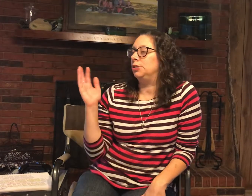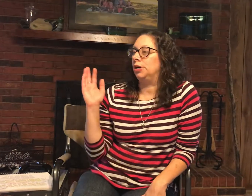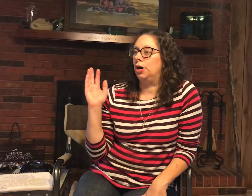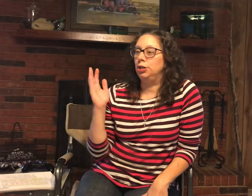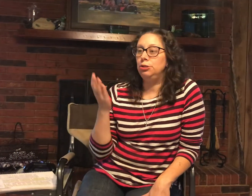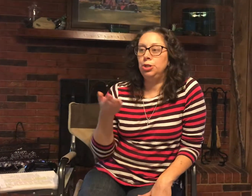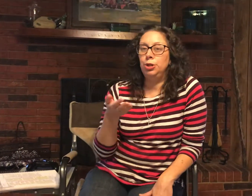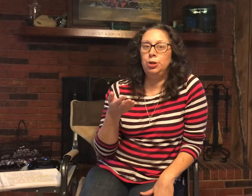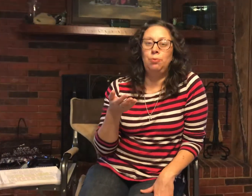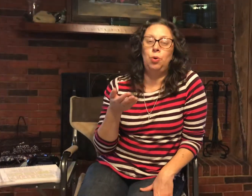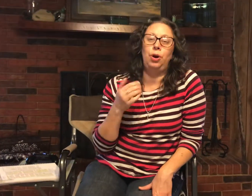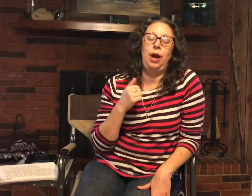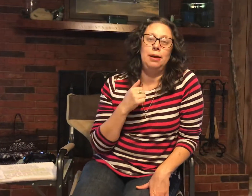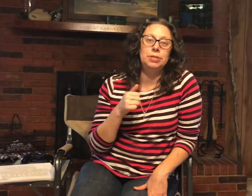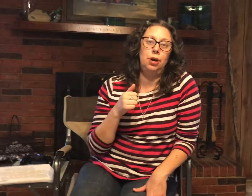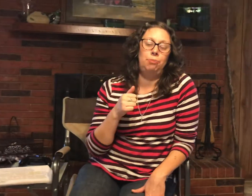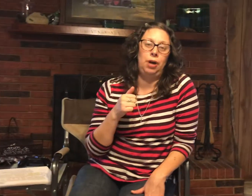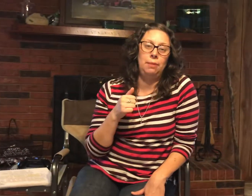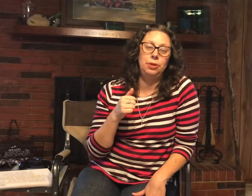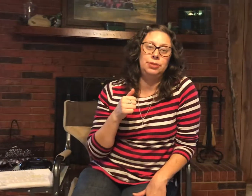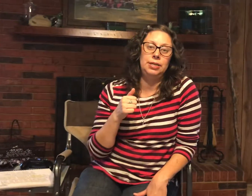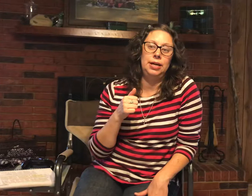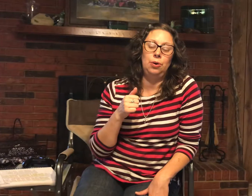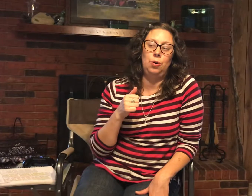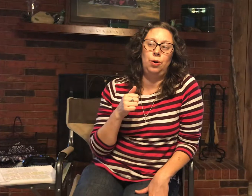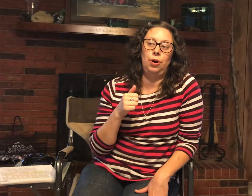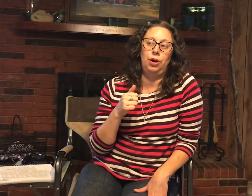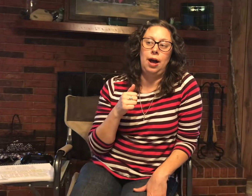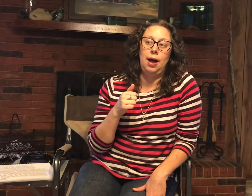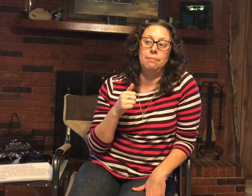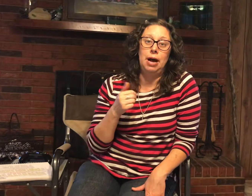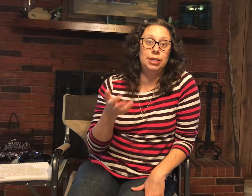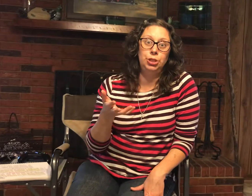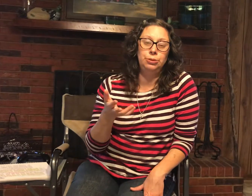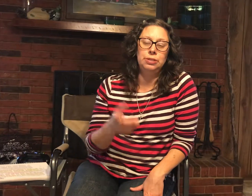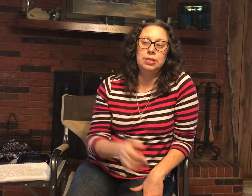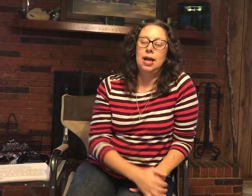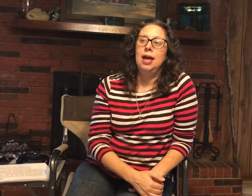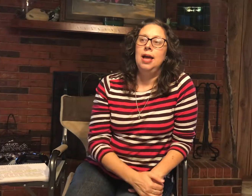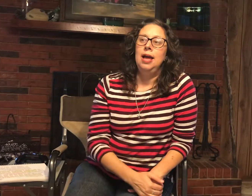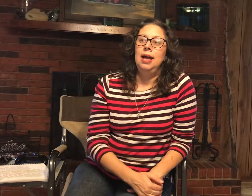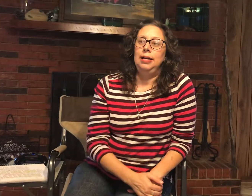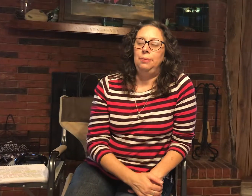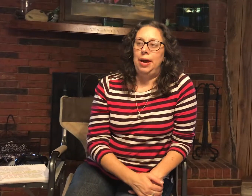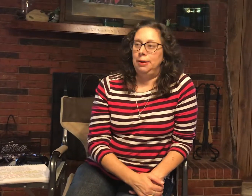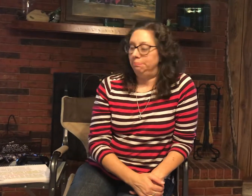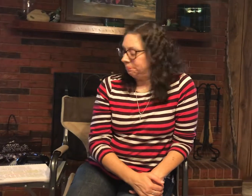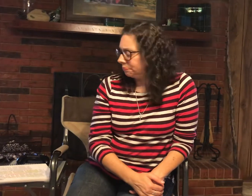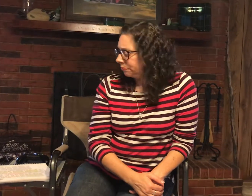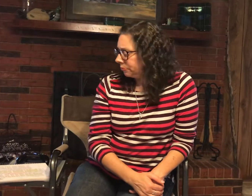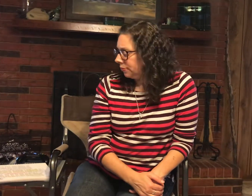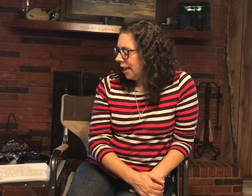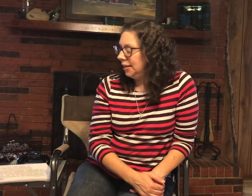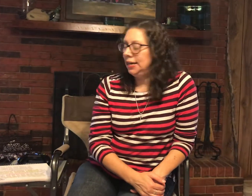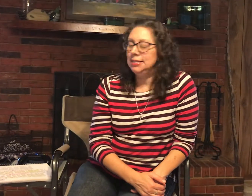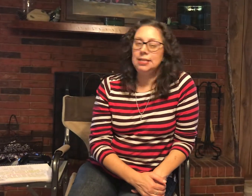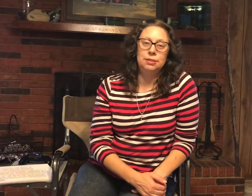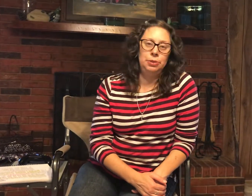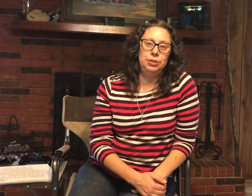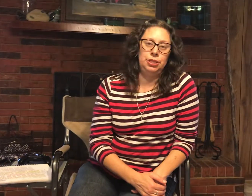on YouTube or Amazon Prime Music or iTunes. Anyway, and he does the music to